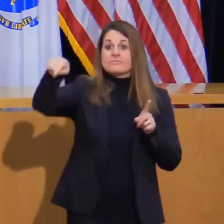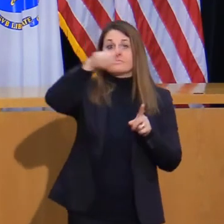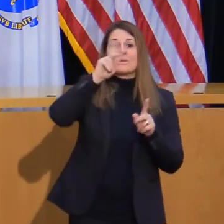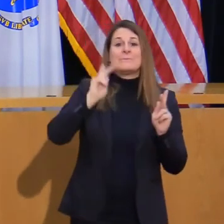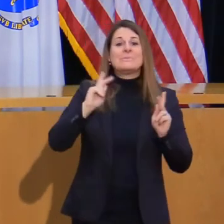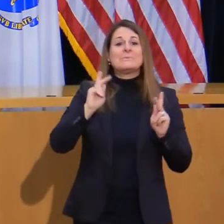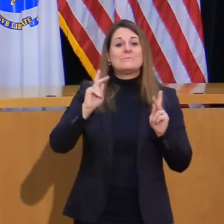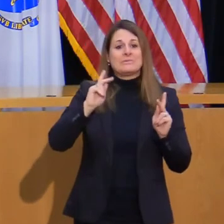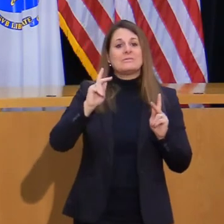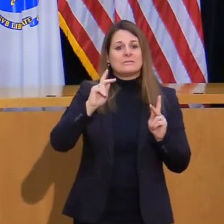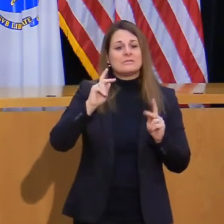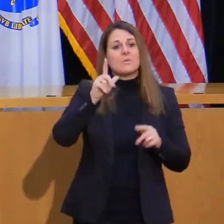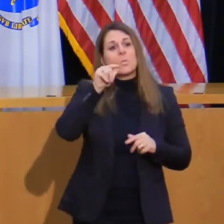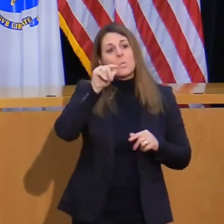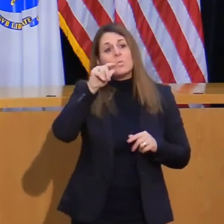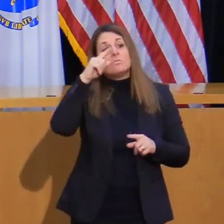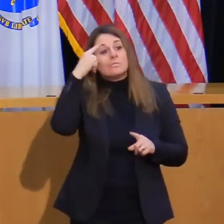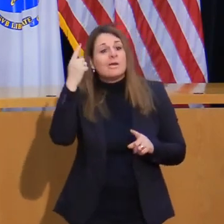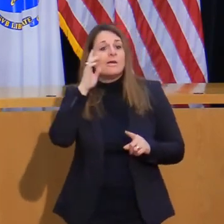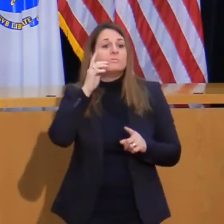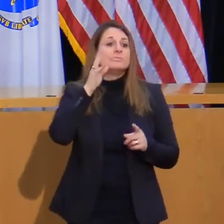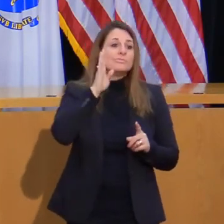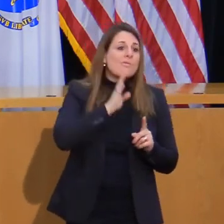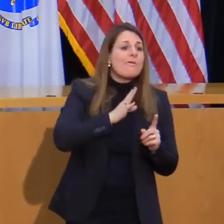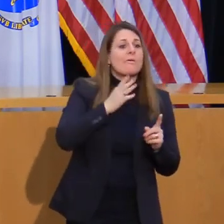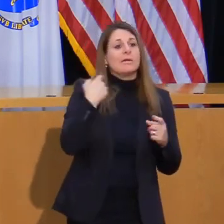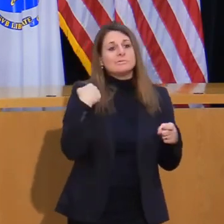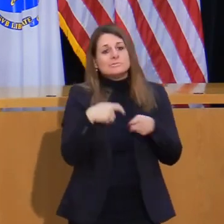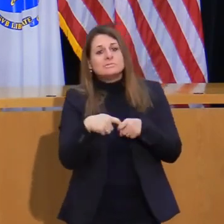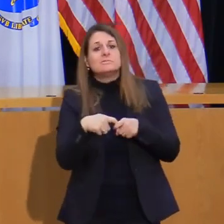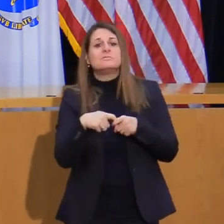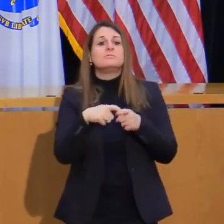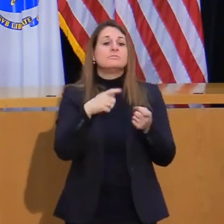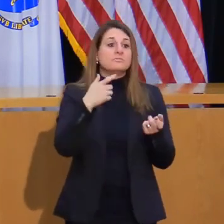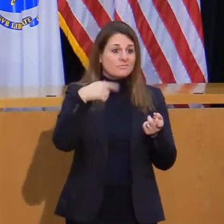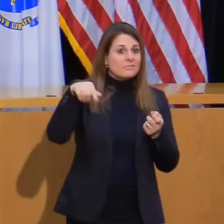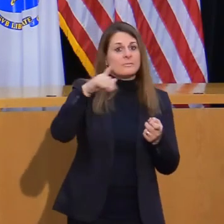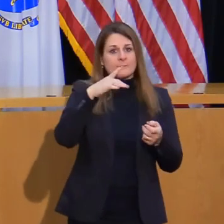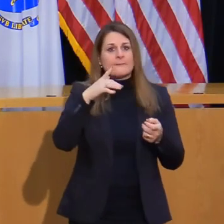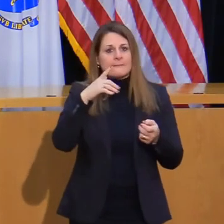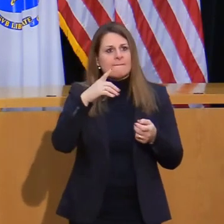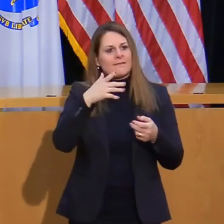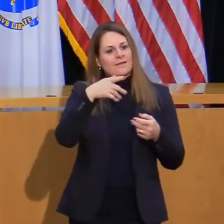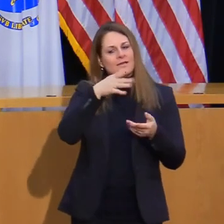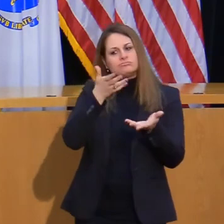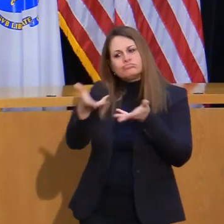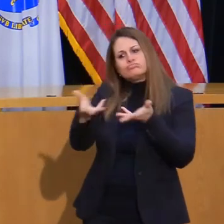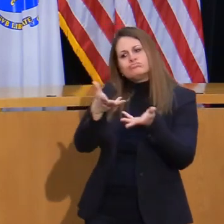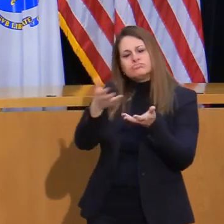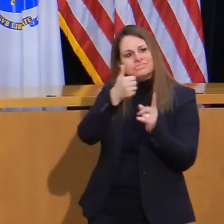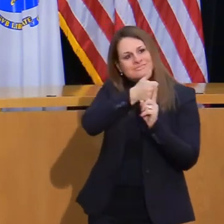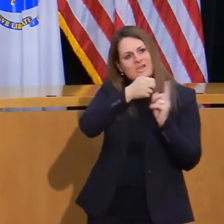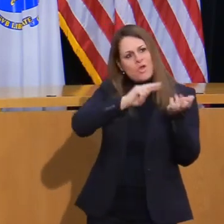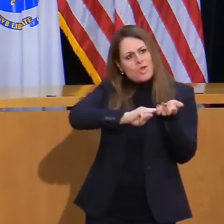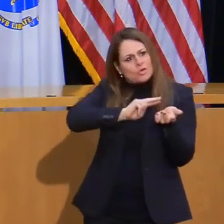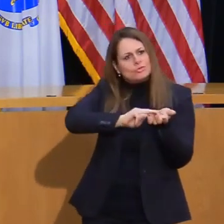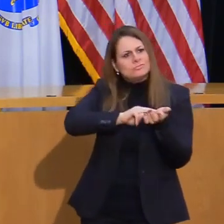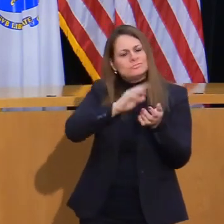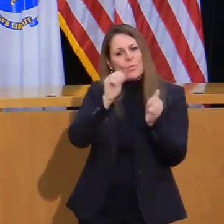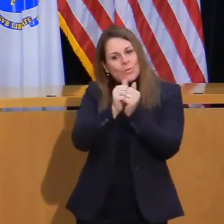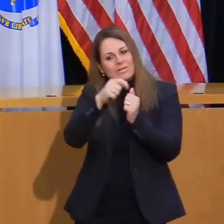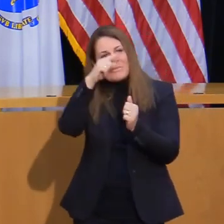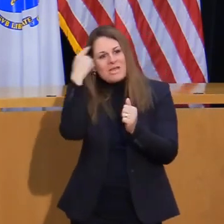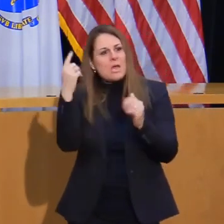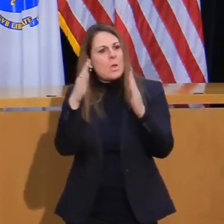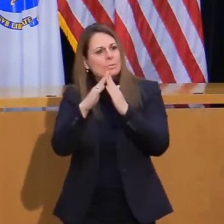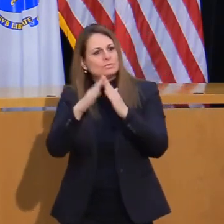on vaccine safety. We're also launching a grassroots campaign led by Archipelago Strategies and Healthcare